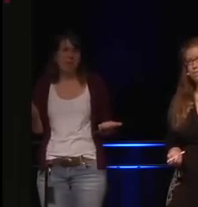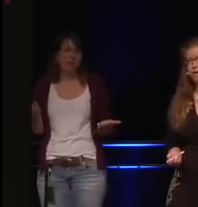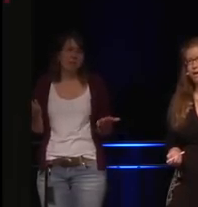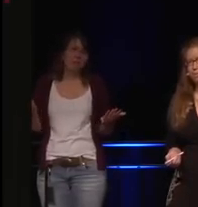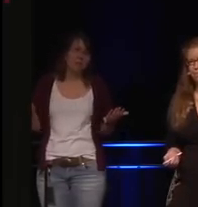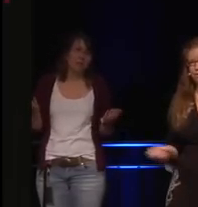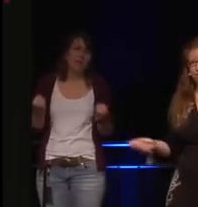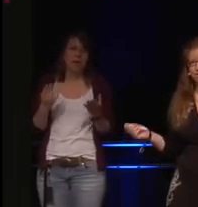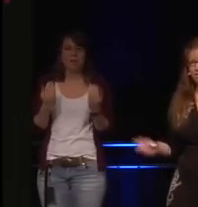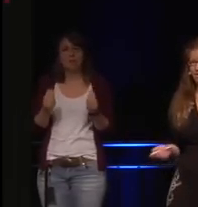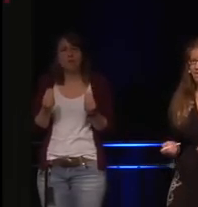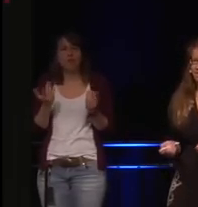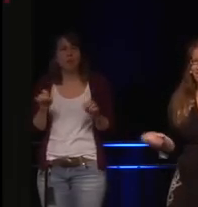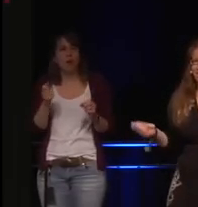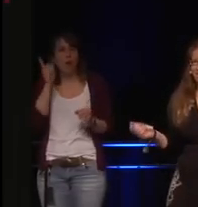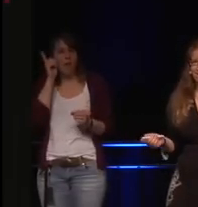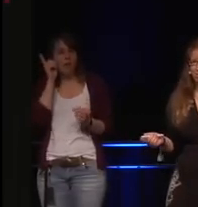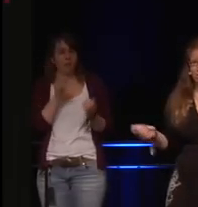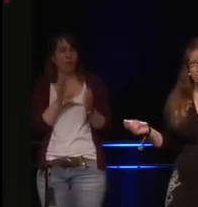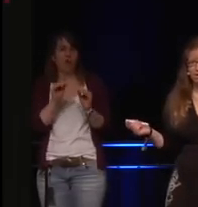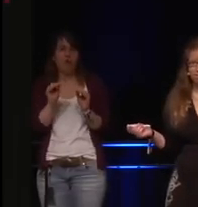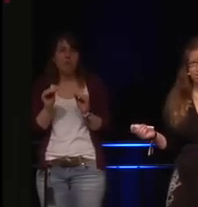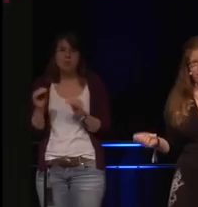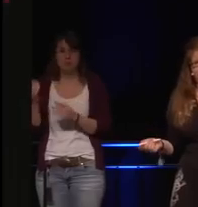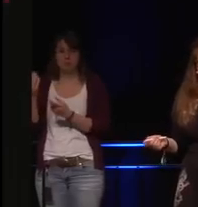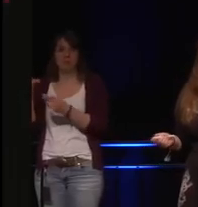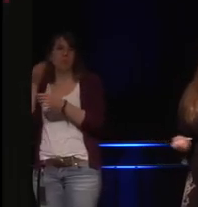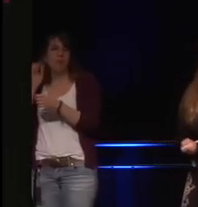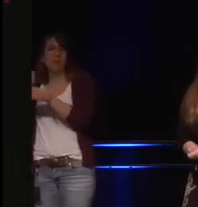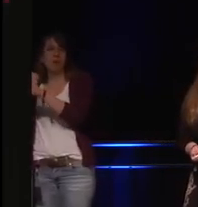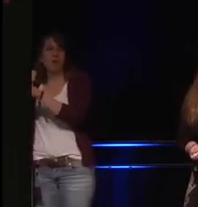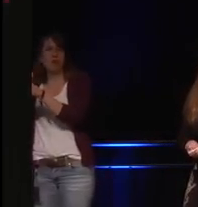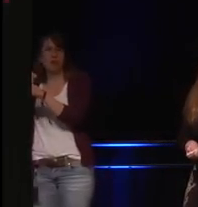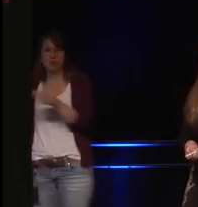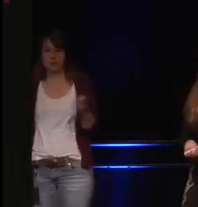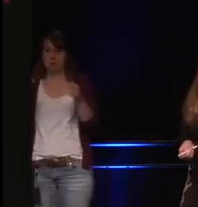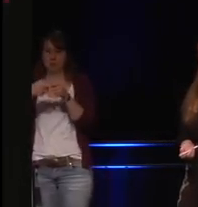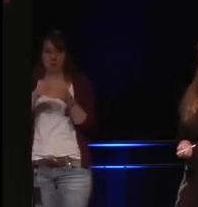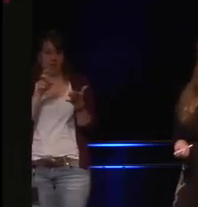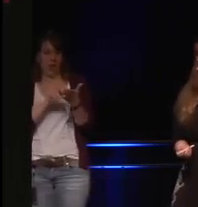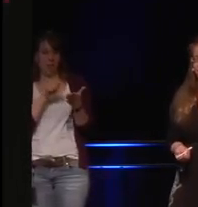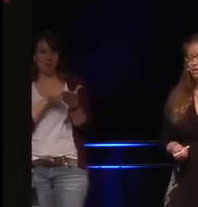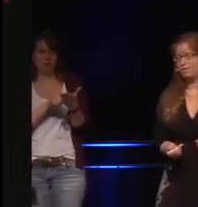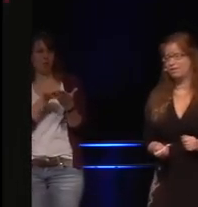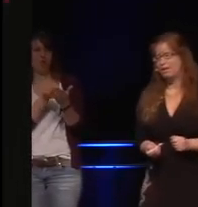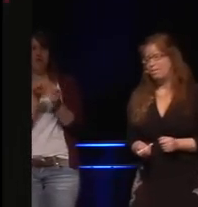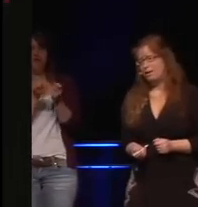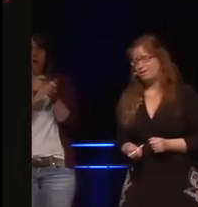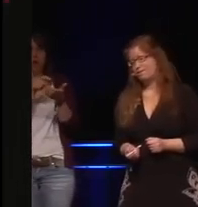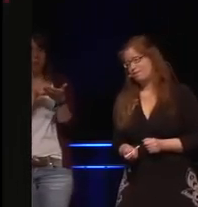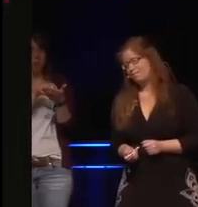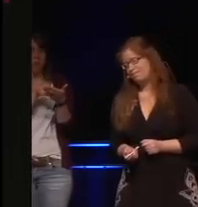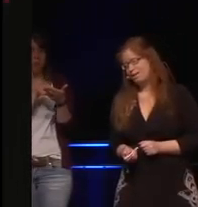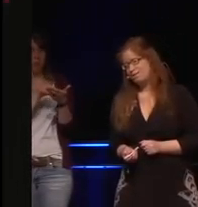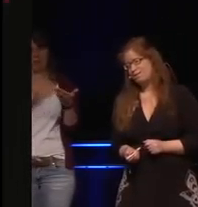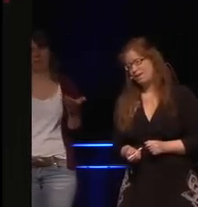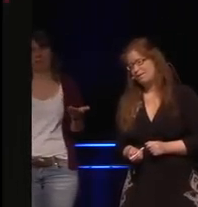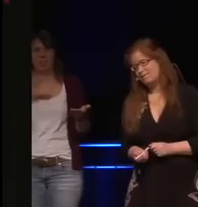machine by app. Because what's smart about that? You can just press the button on the machine. But